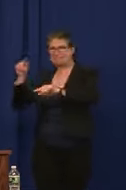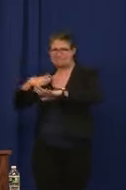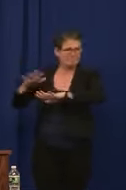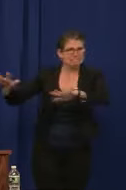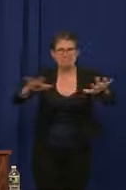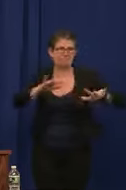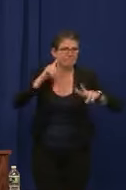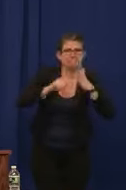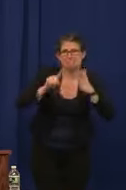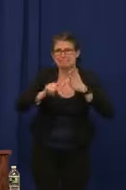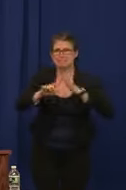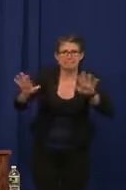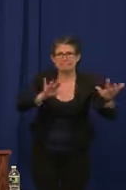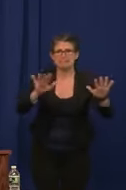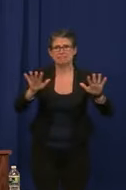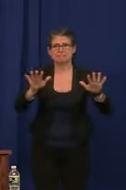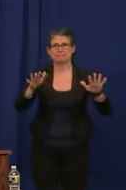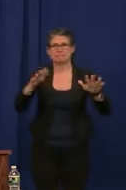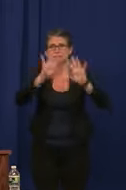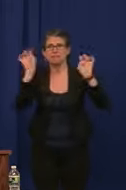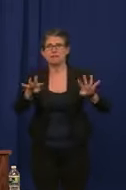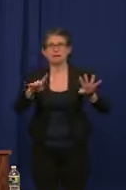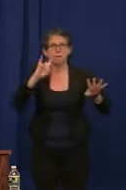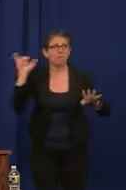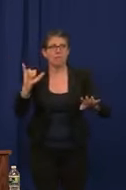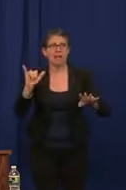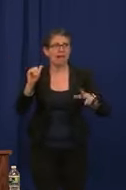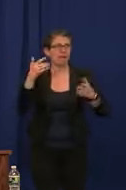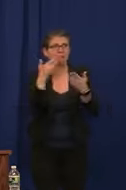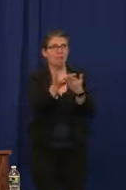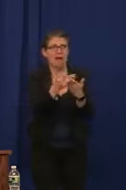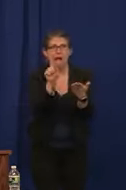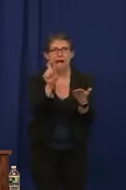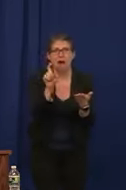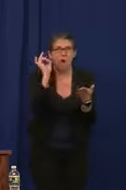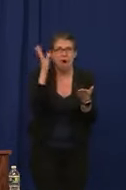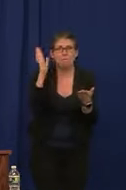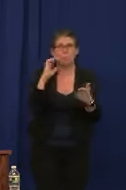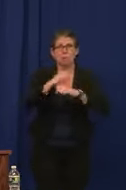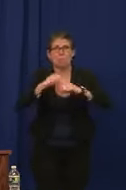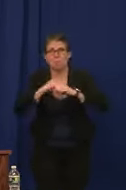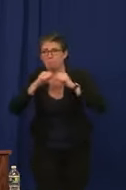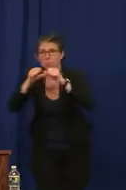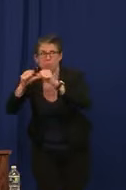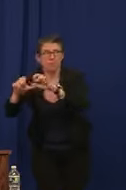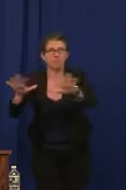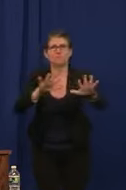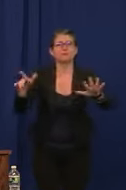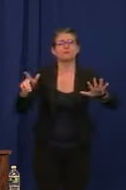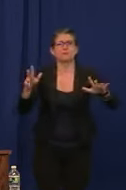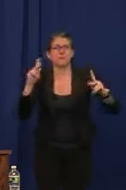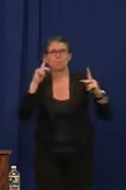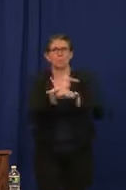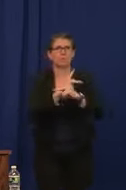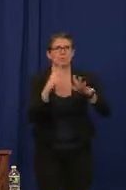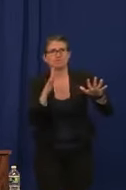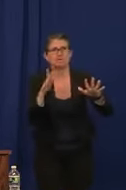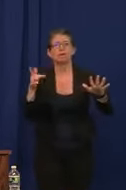knowing exactly what they would find, but as always, prepared with courage and the conviction of